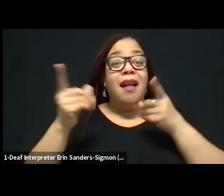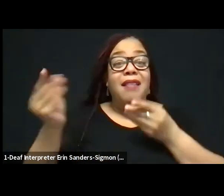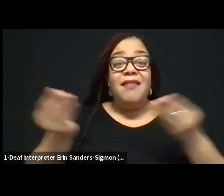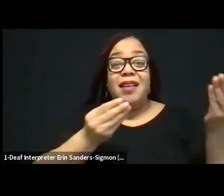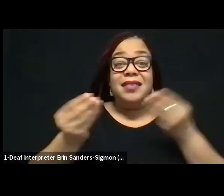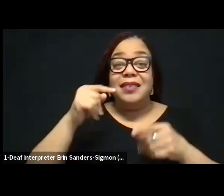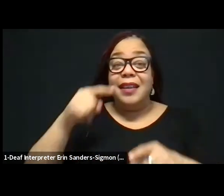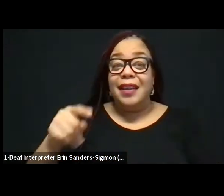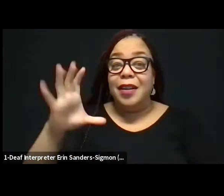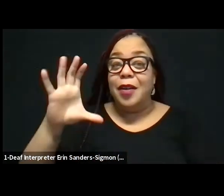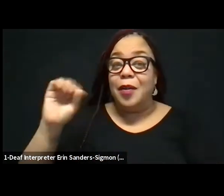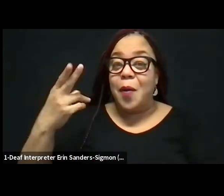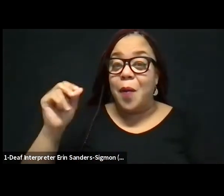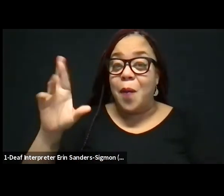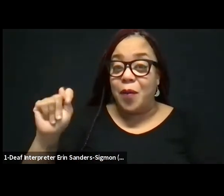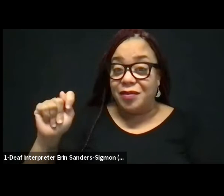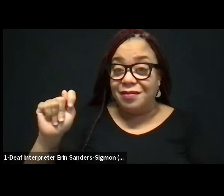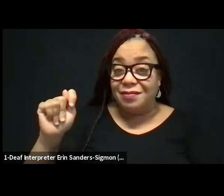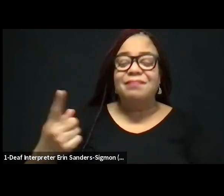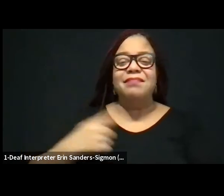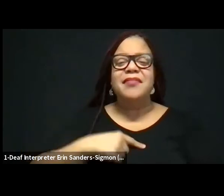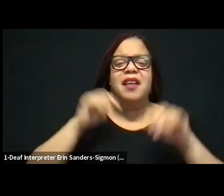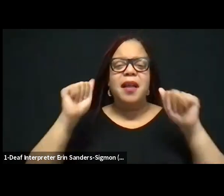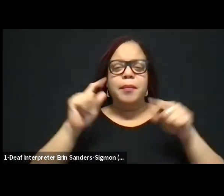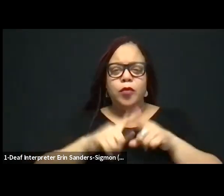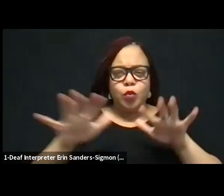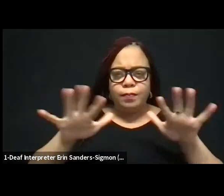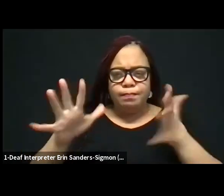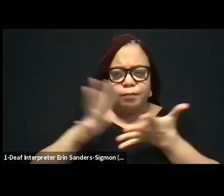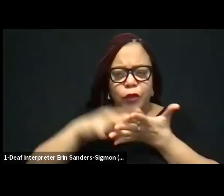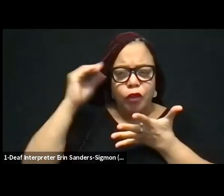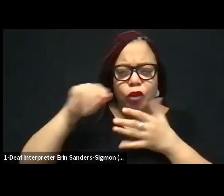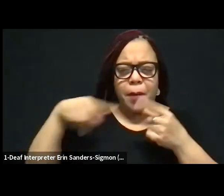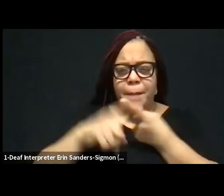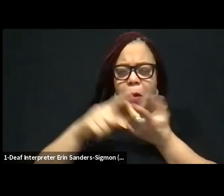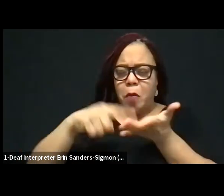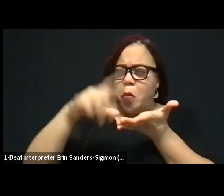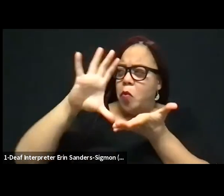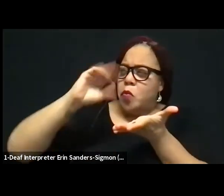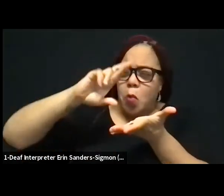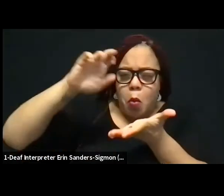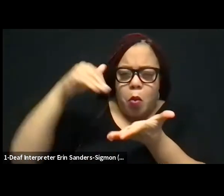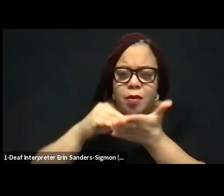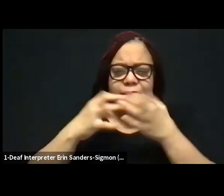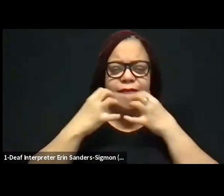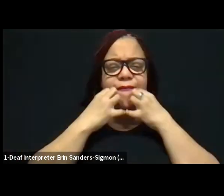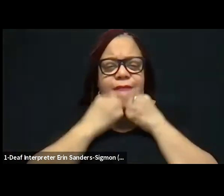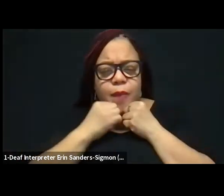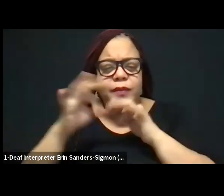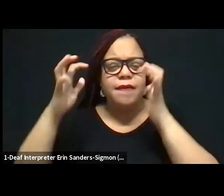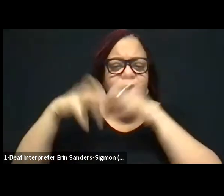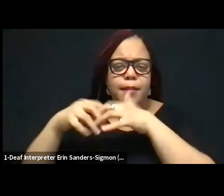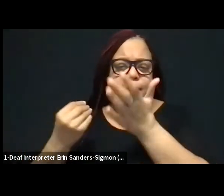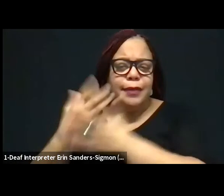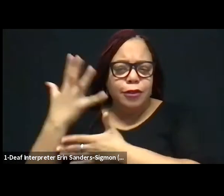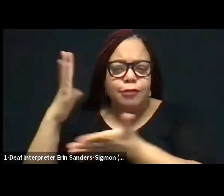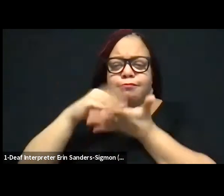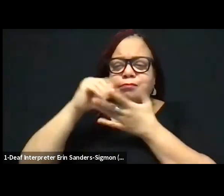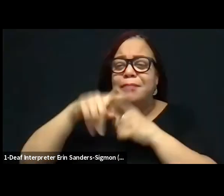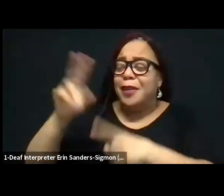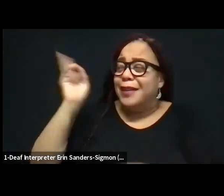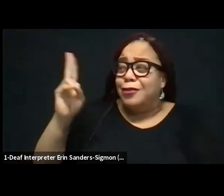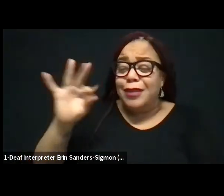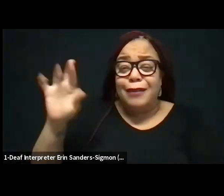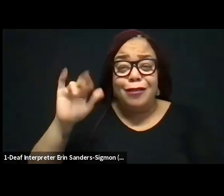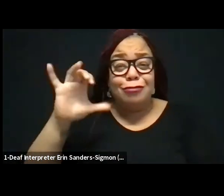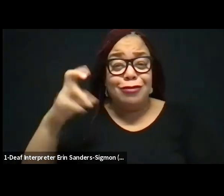learning about the history of Richmond and the roots, and just being able to acknowledge that the culture and the art